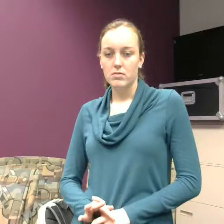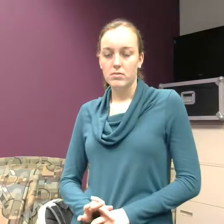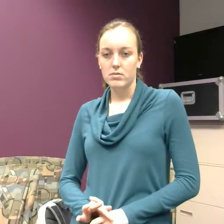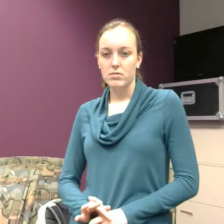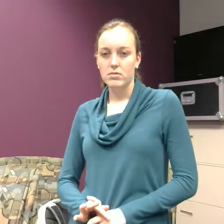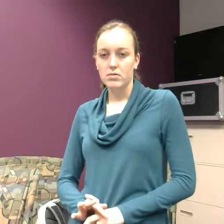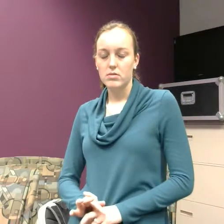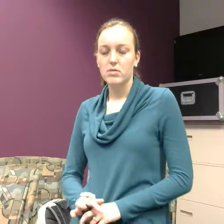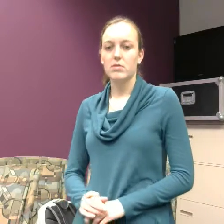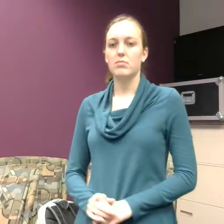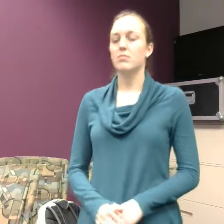Alright, everybody ready?